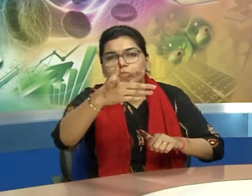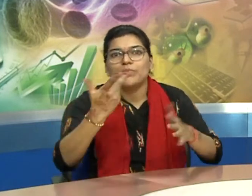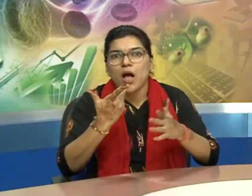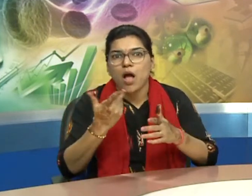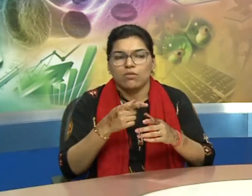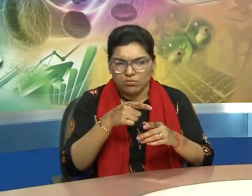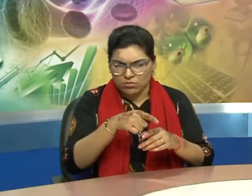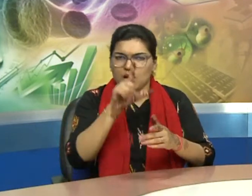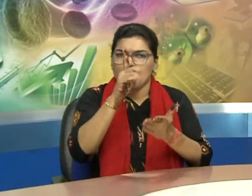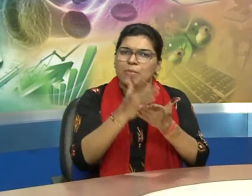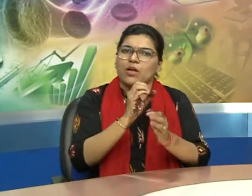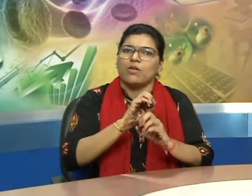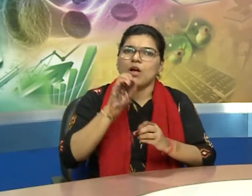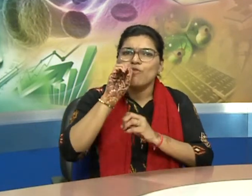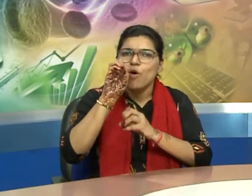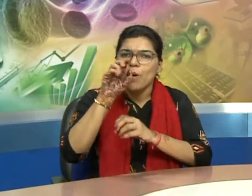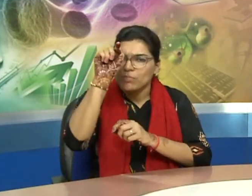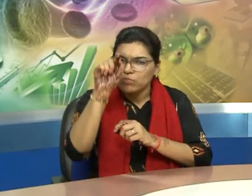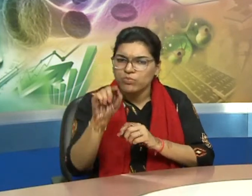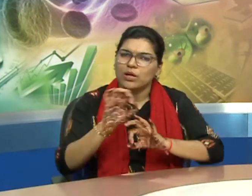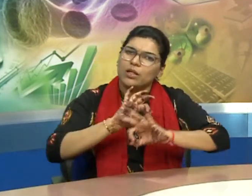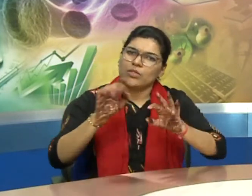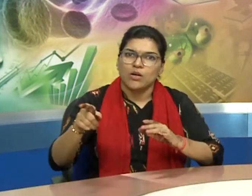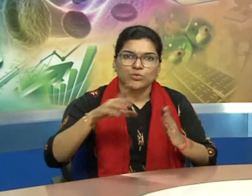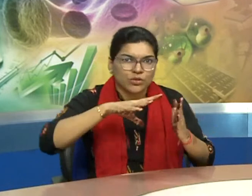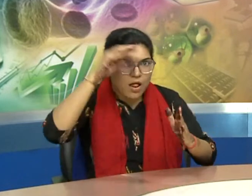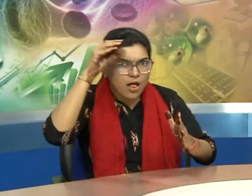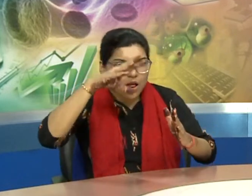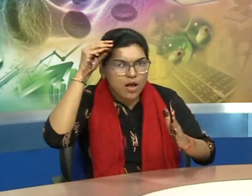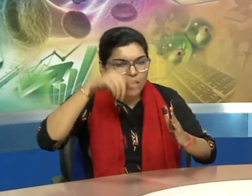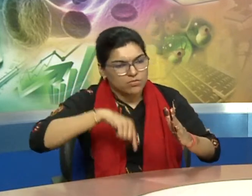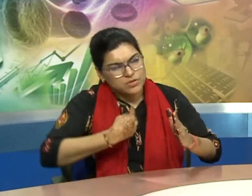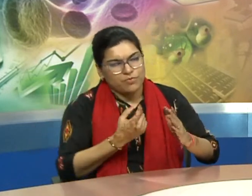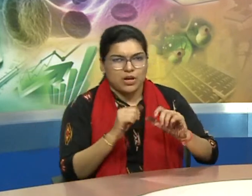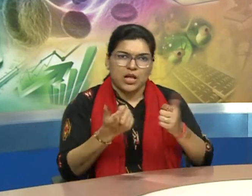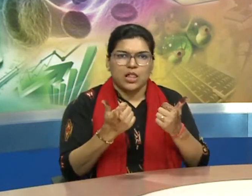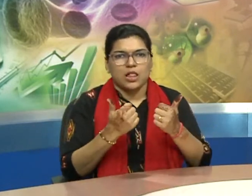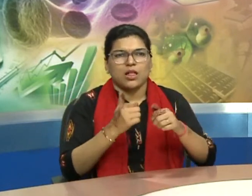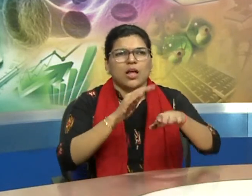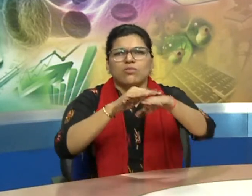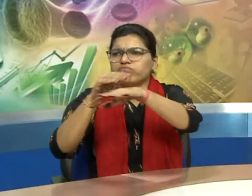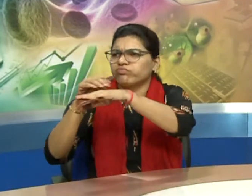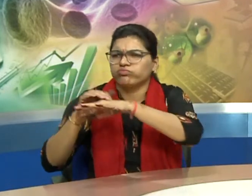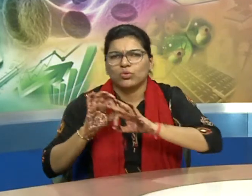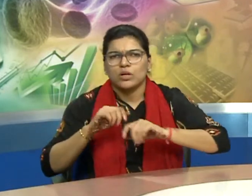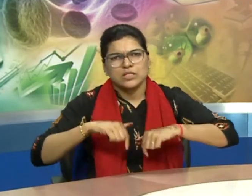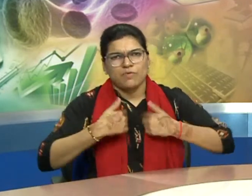Another objective is to provide guidance to students for higher studies and self-learning.